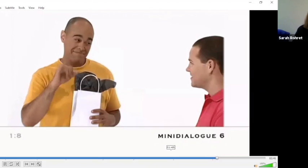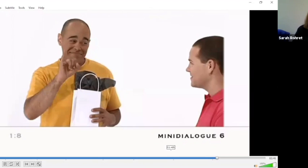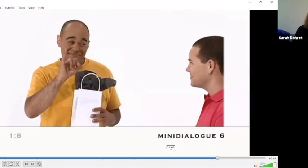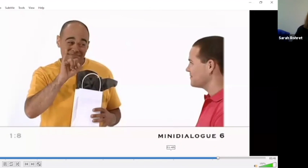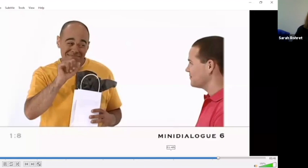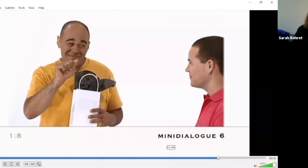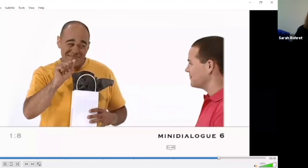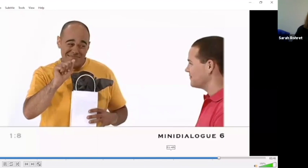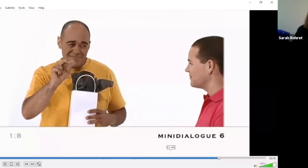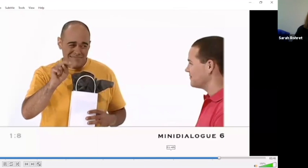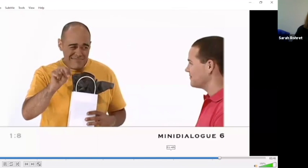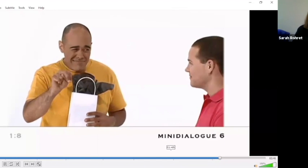That's again.